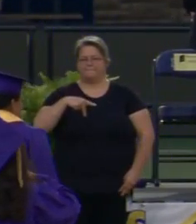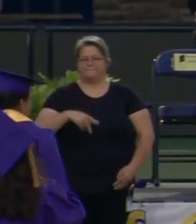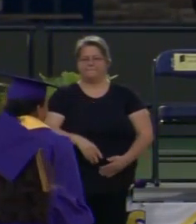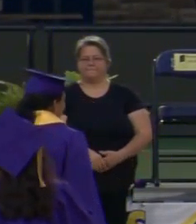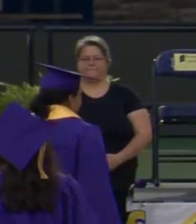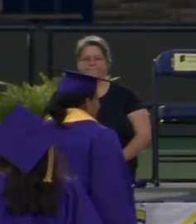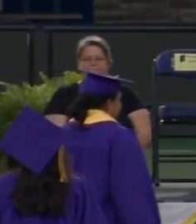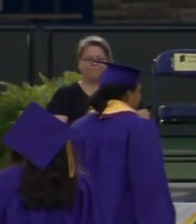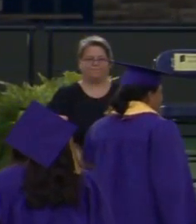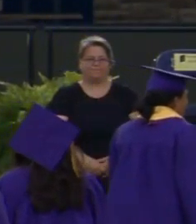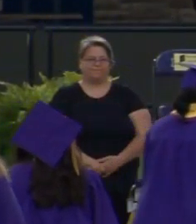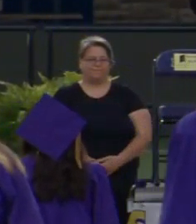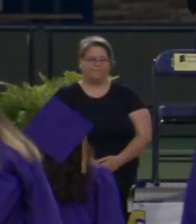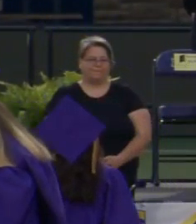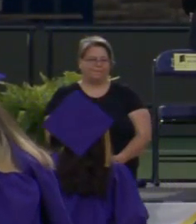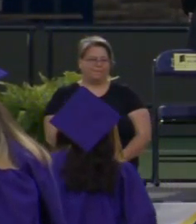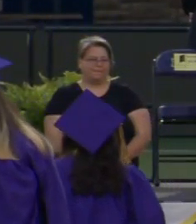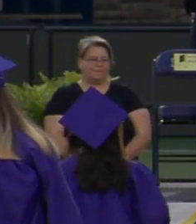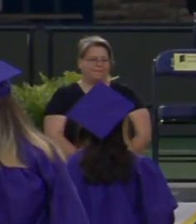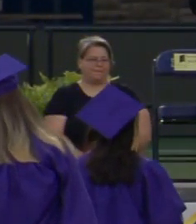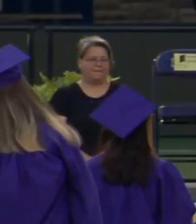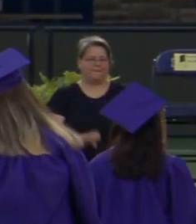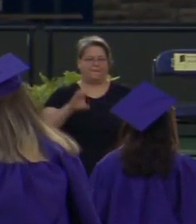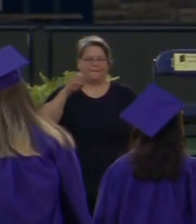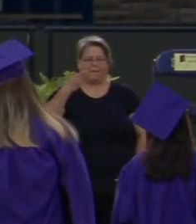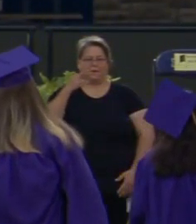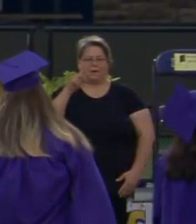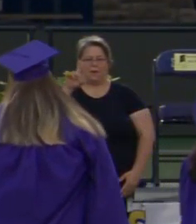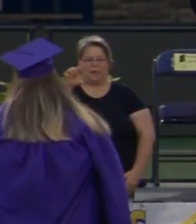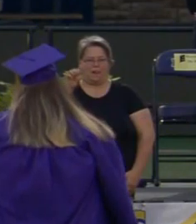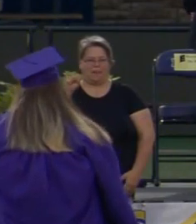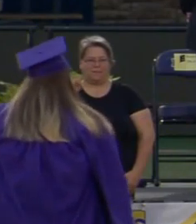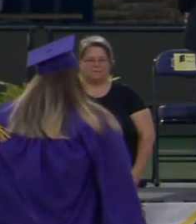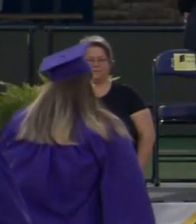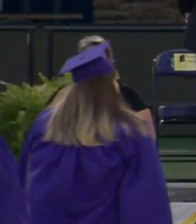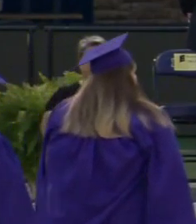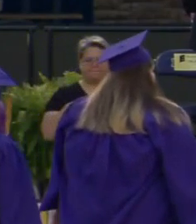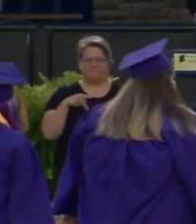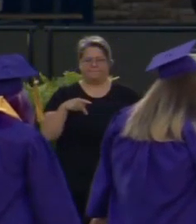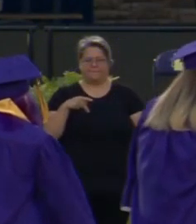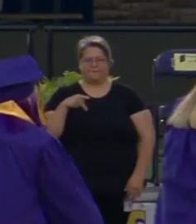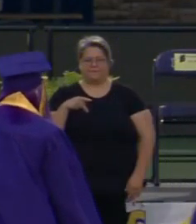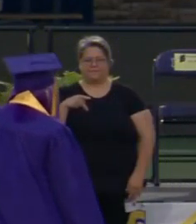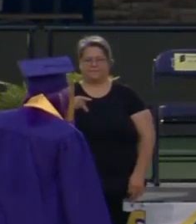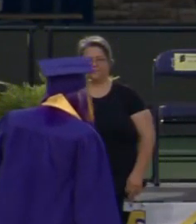Charles Pete.